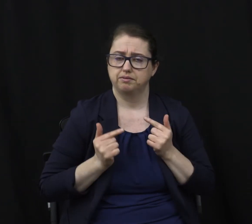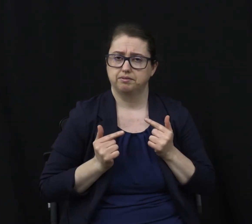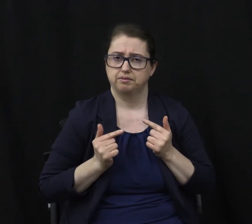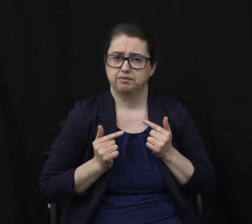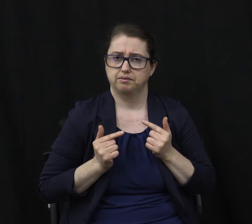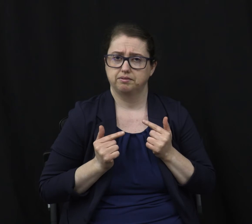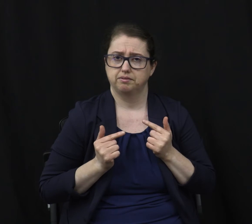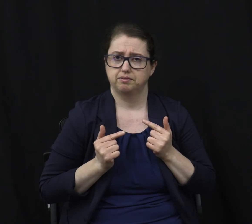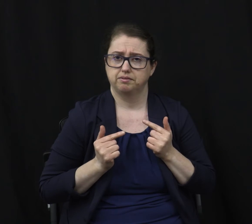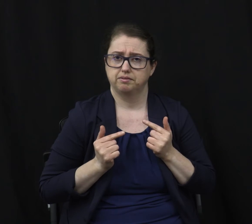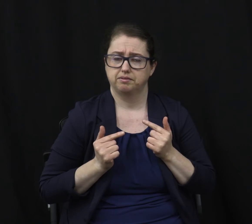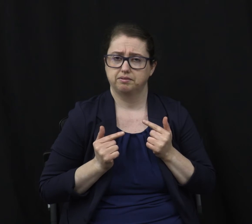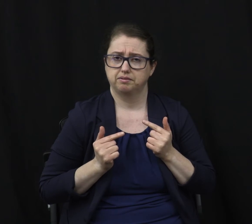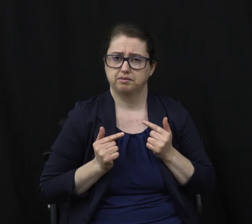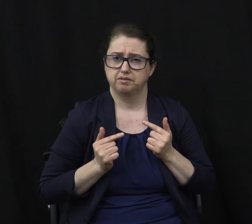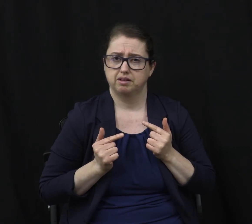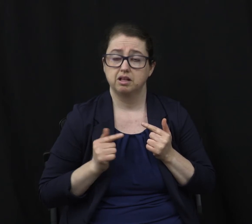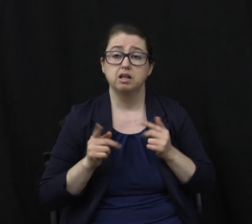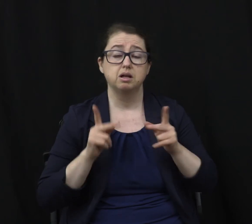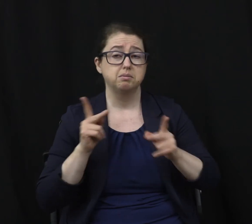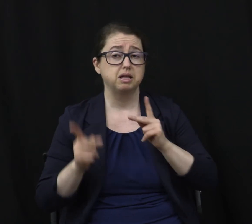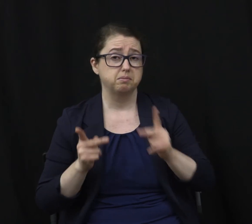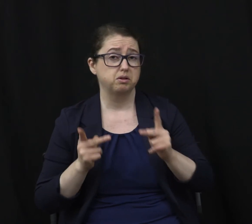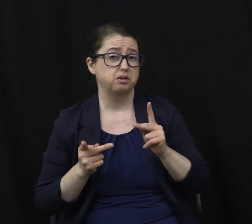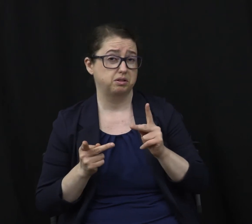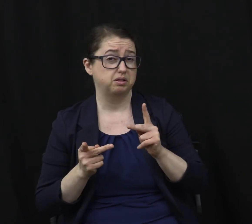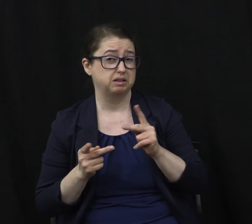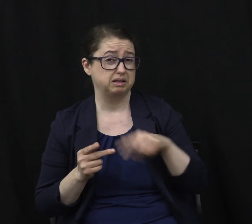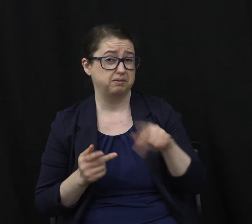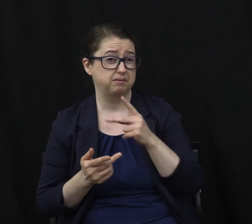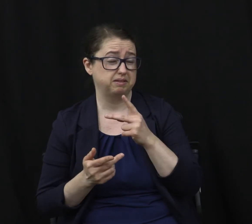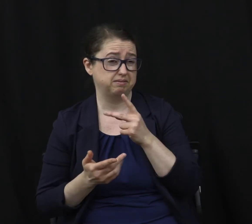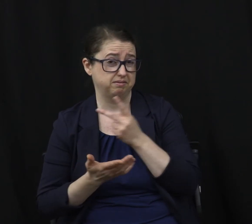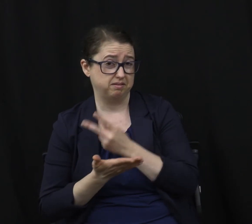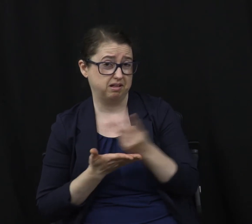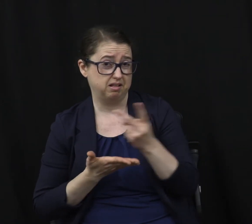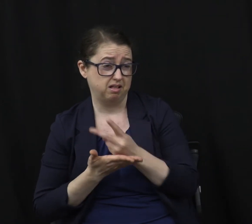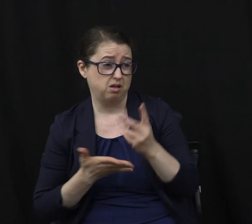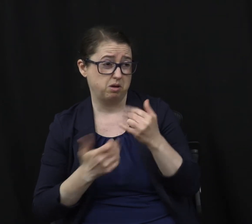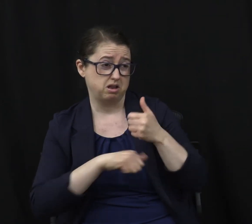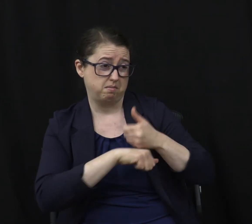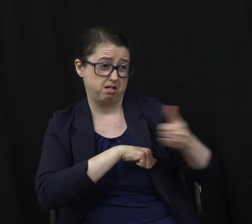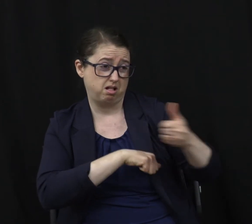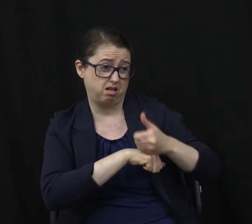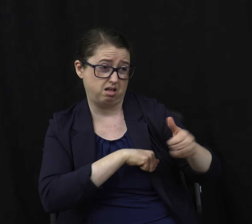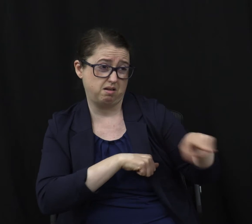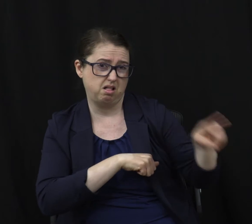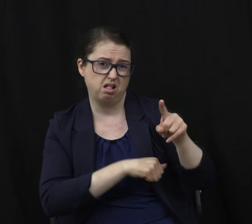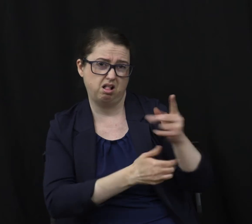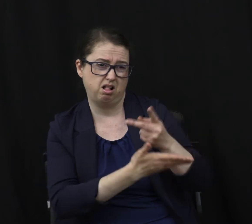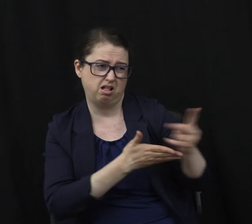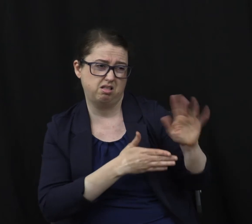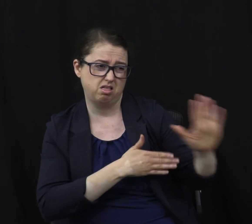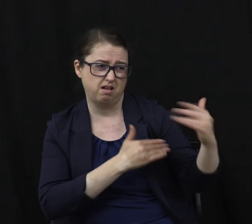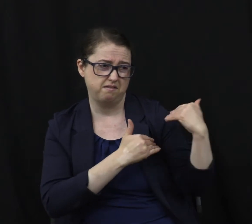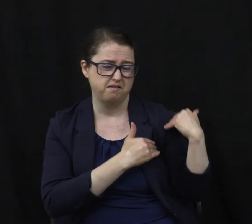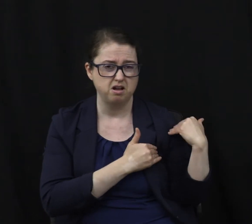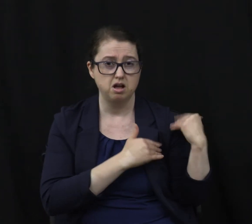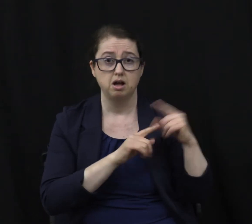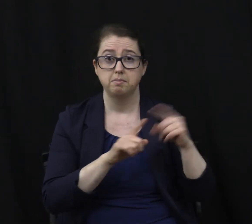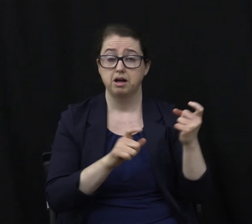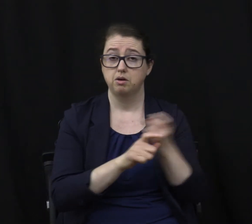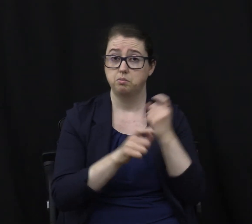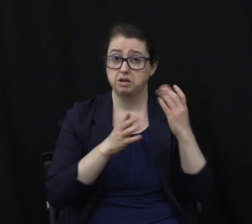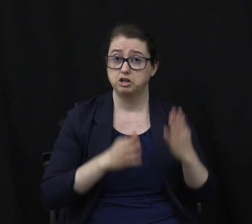blame everybody else, where winners look at themselves as the cause. I have discovered that when we